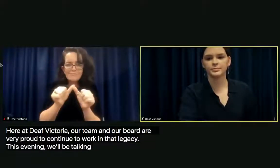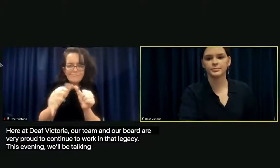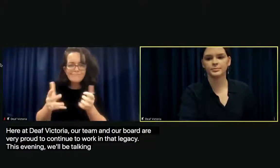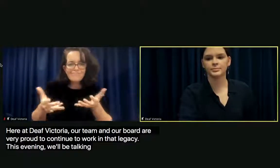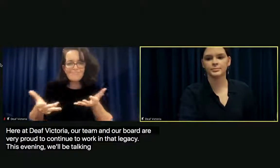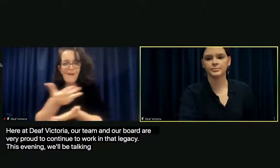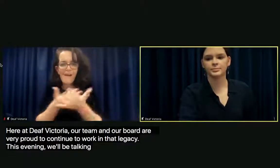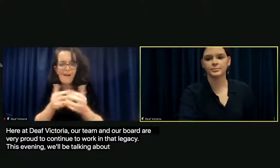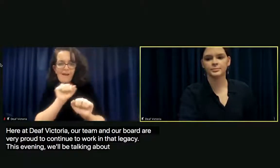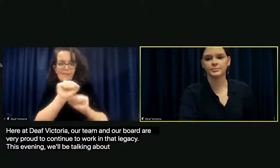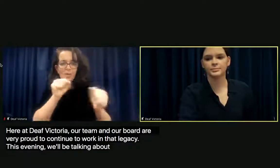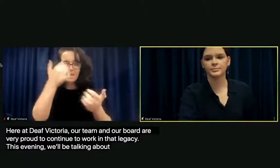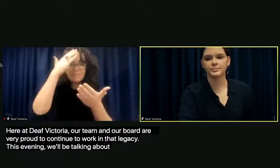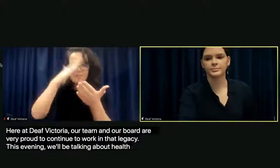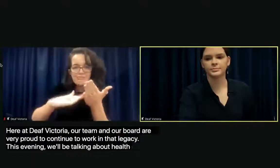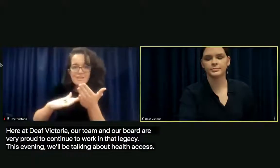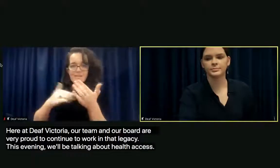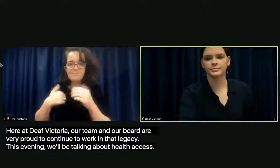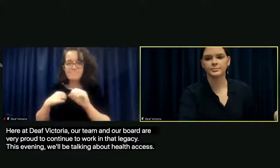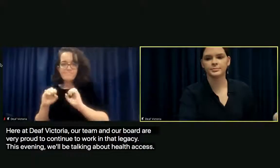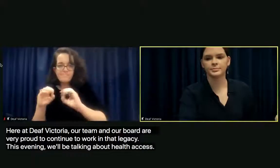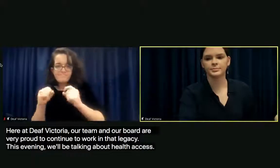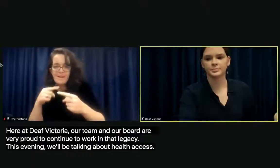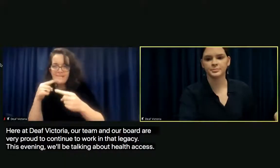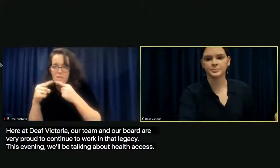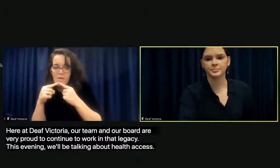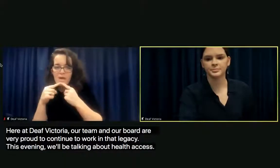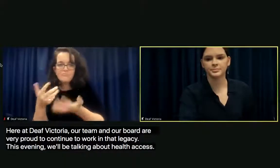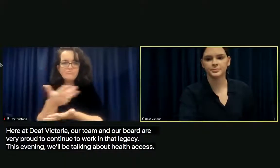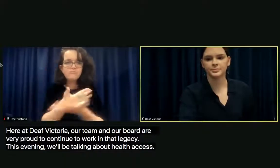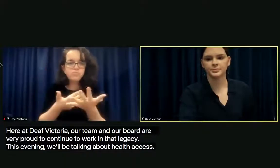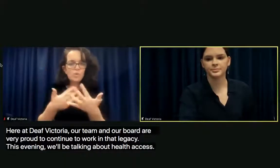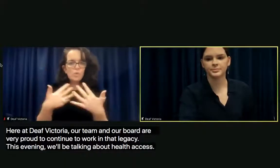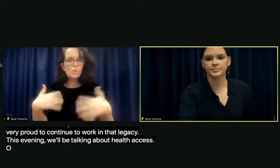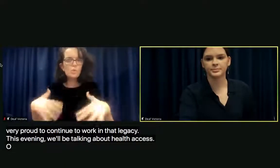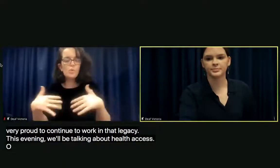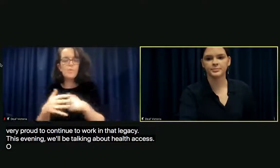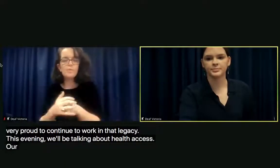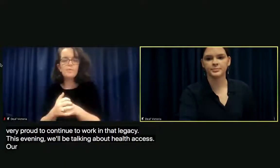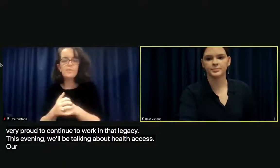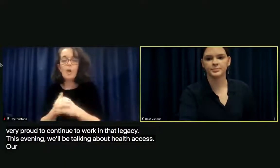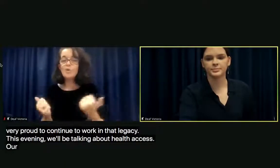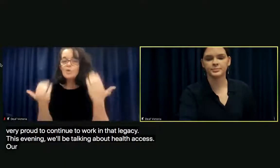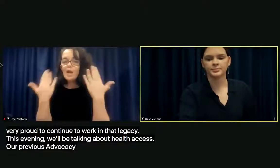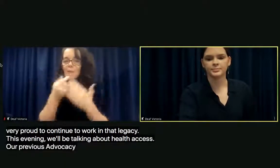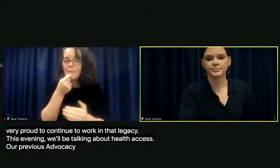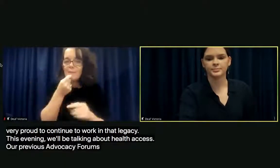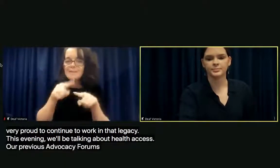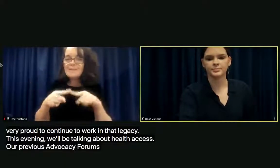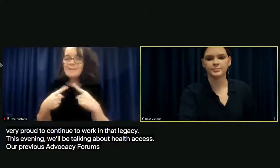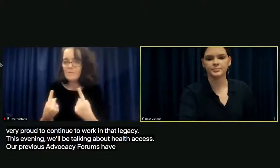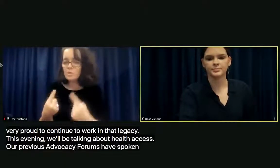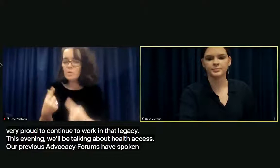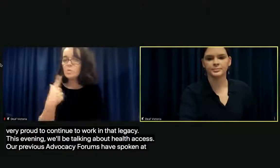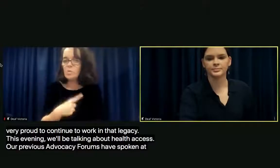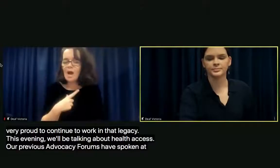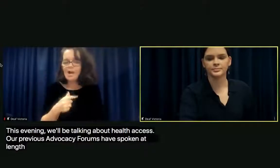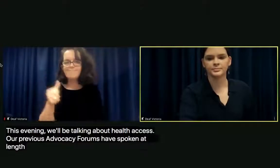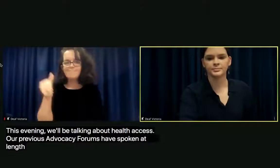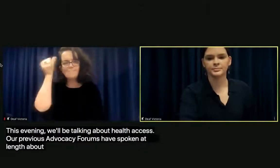Our previous advocacy forums have spoken at length about experiences and tips that people have had, so this evening we'll be